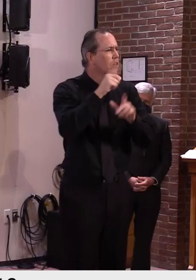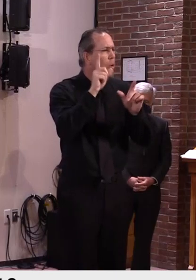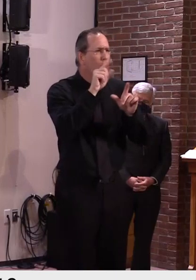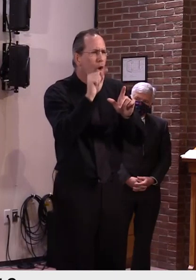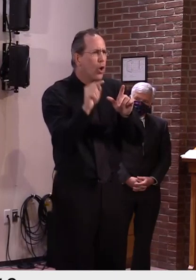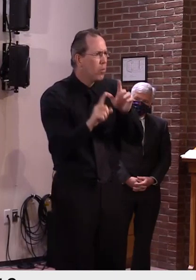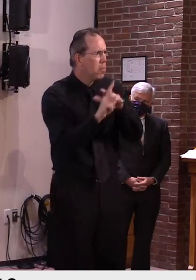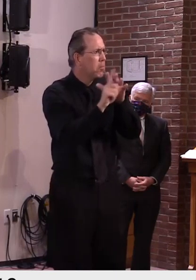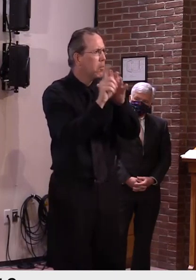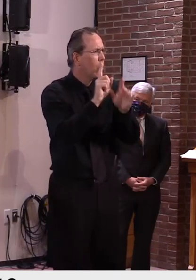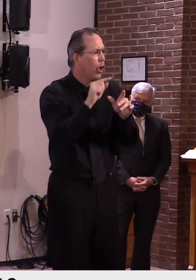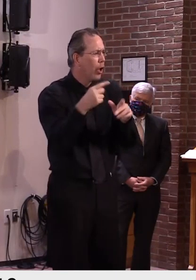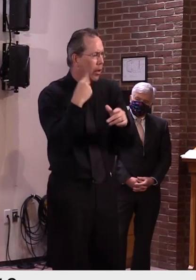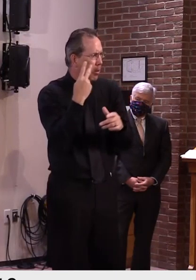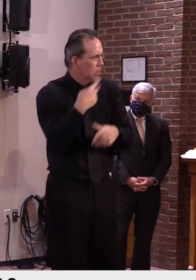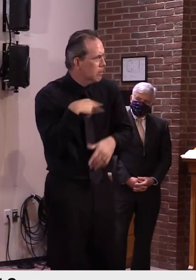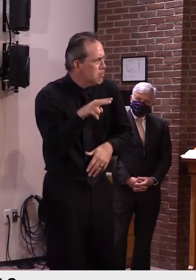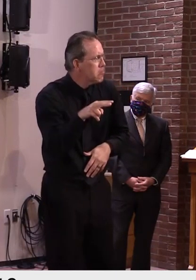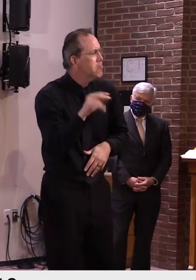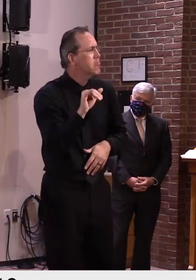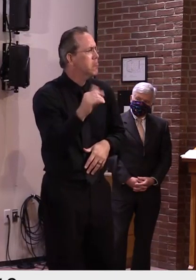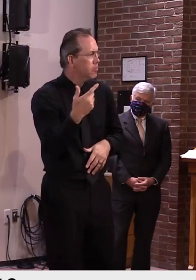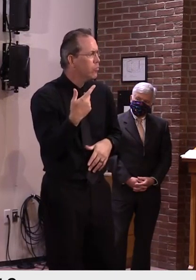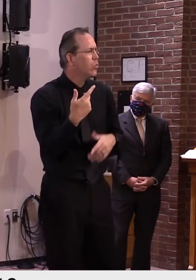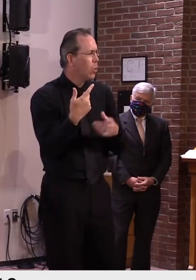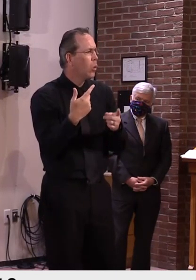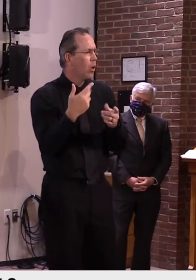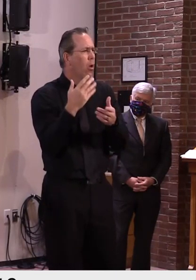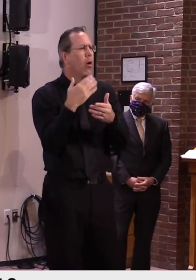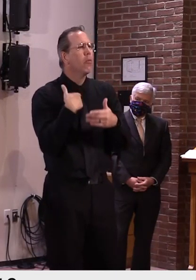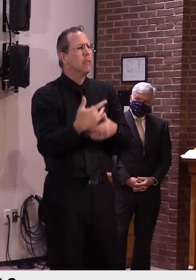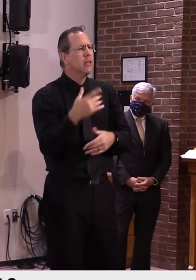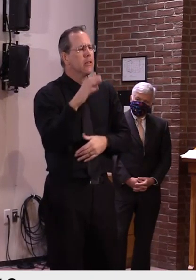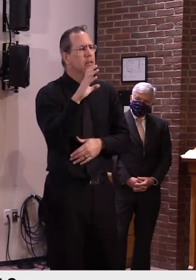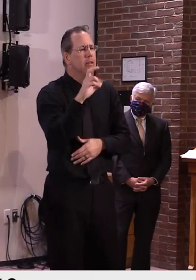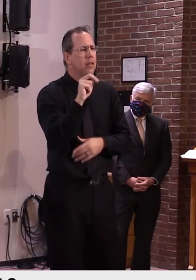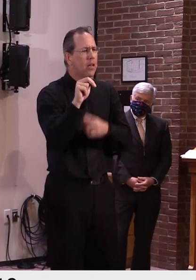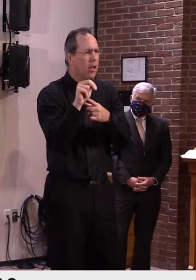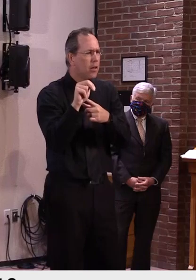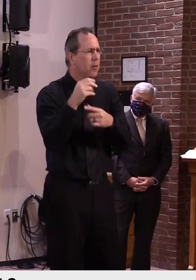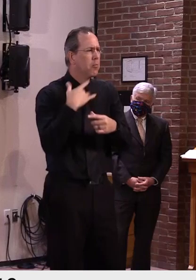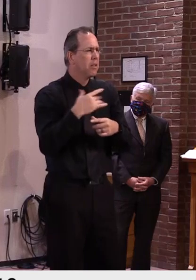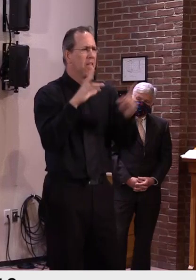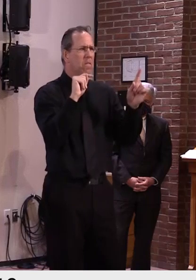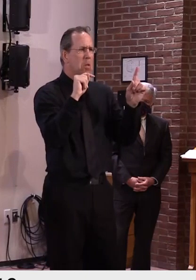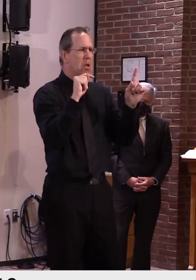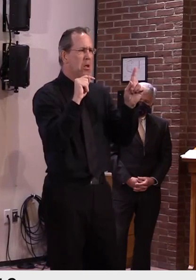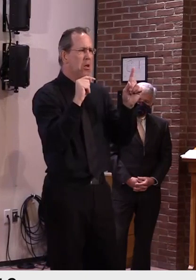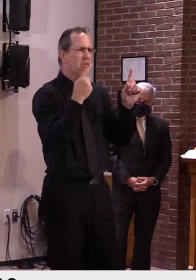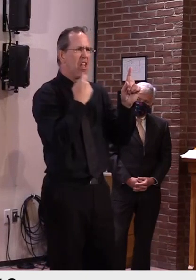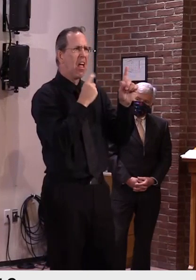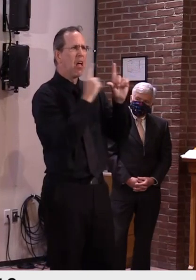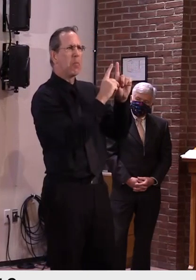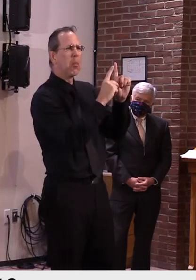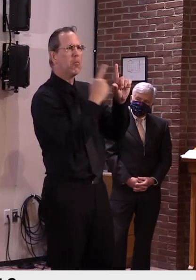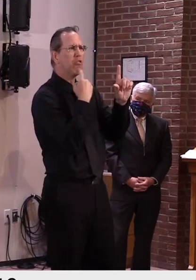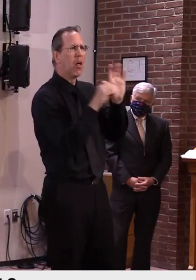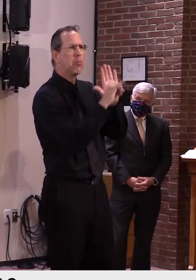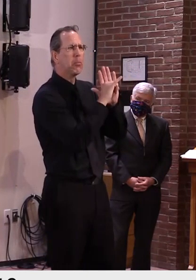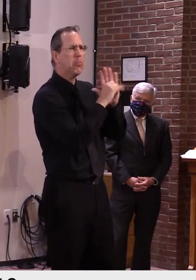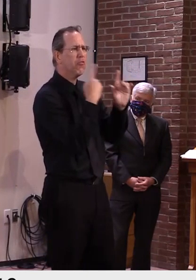And typically, there's been many days where I see Vermont as being bright red. And I